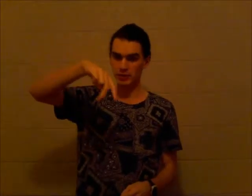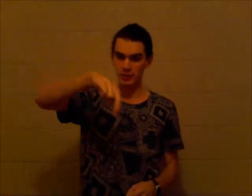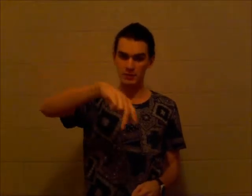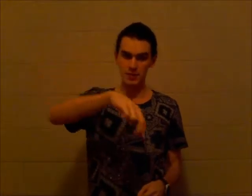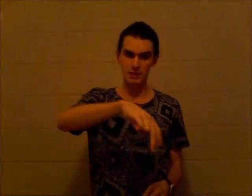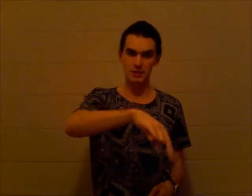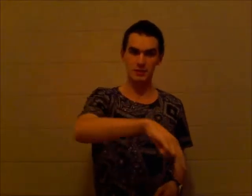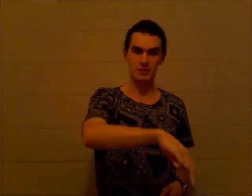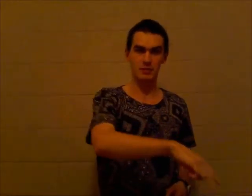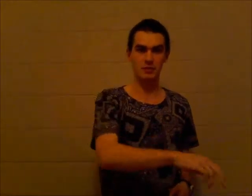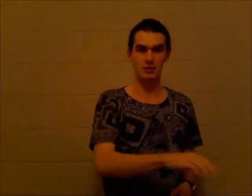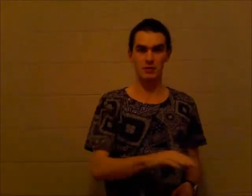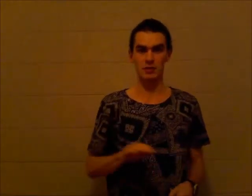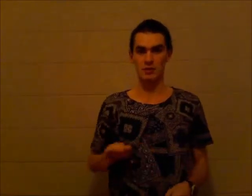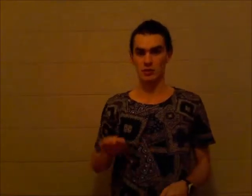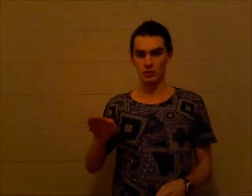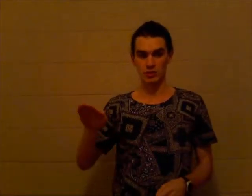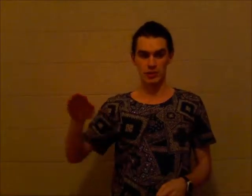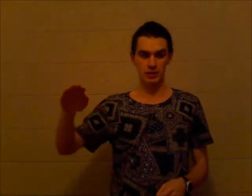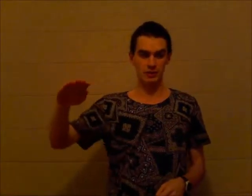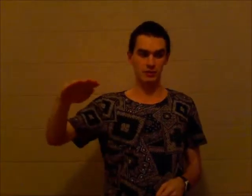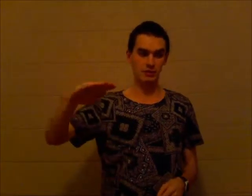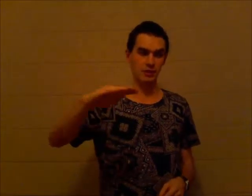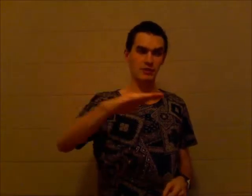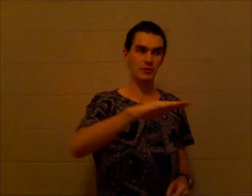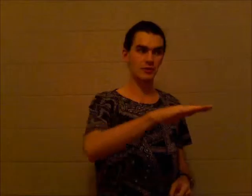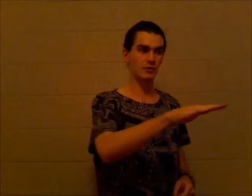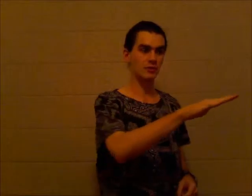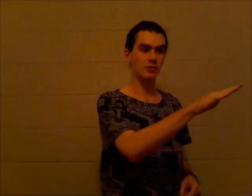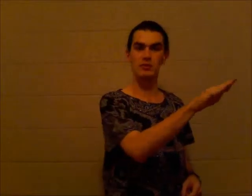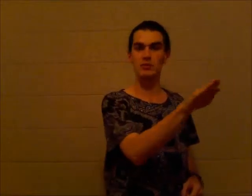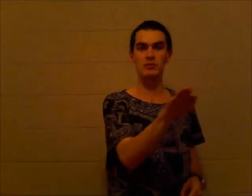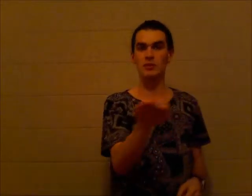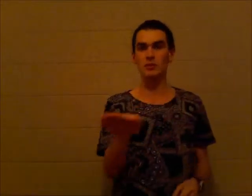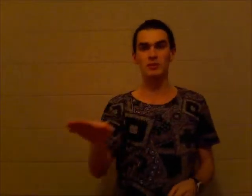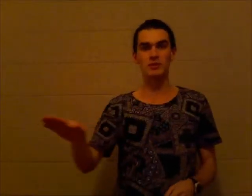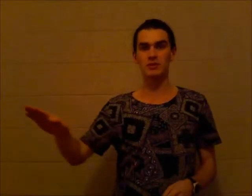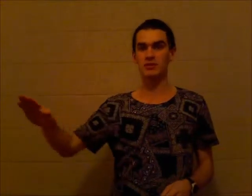down some stairs, or a car driving through the woods.